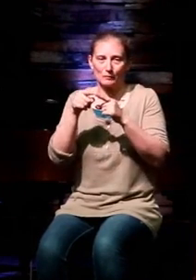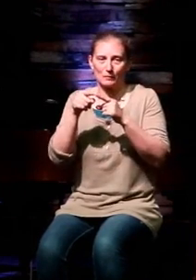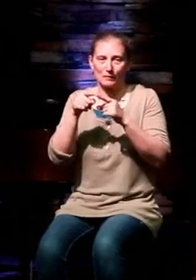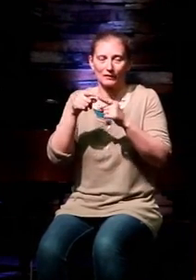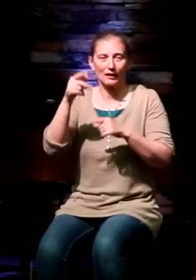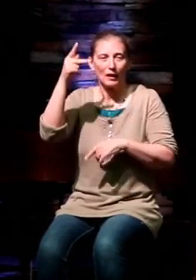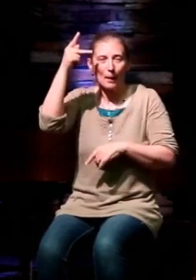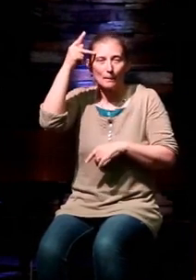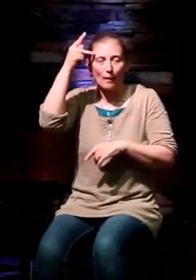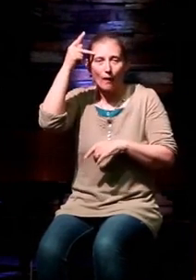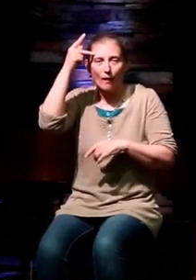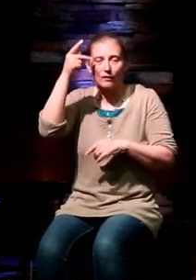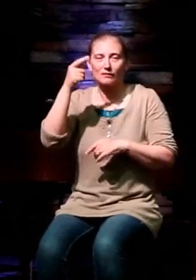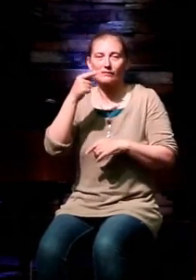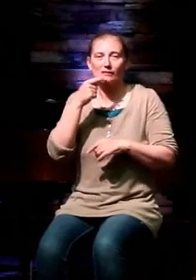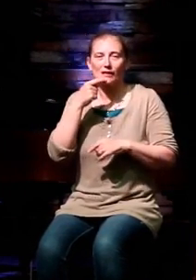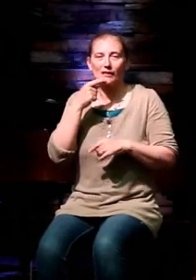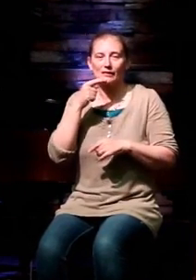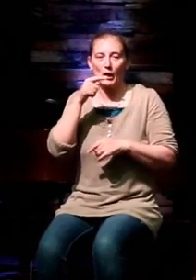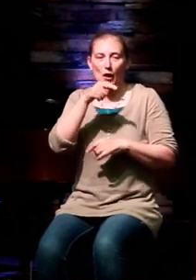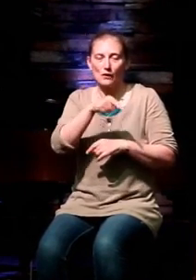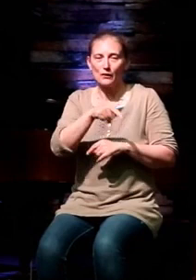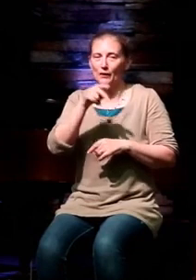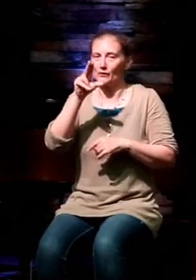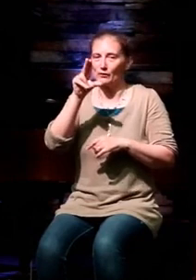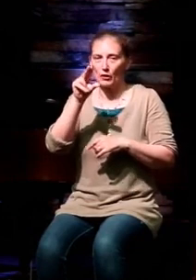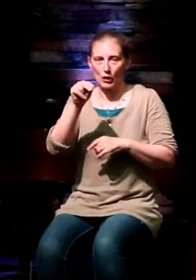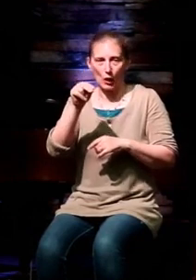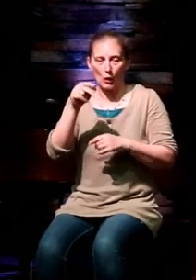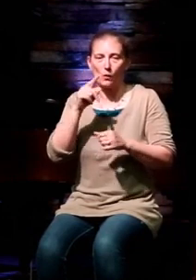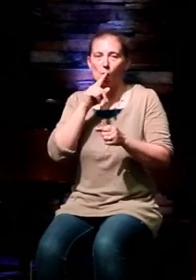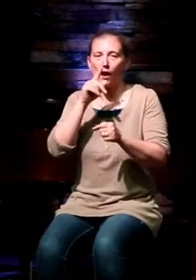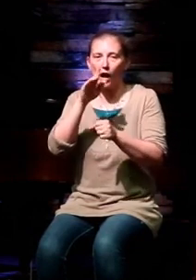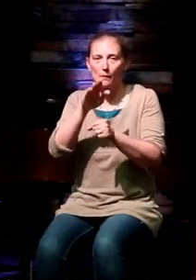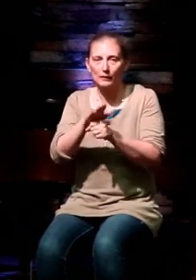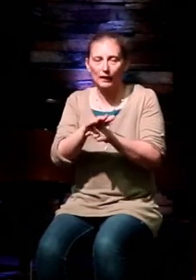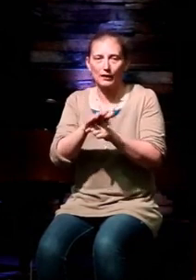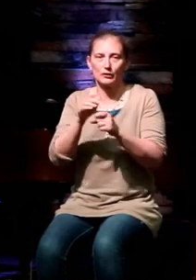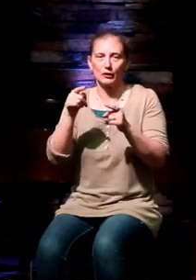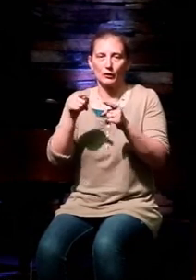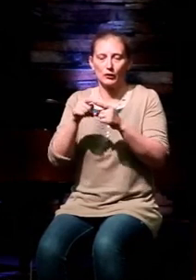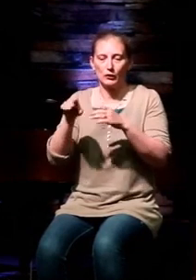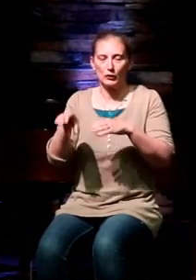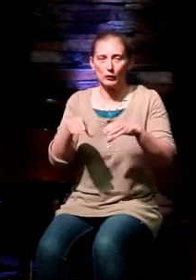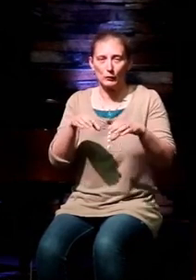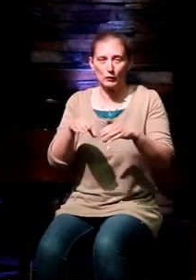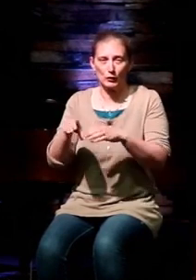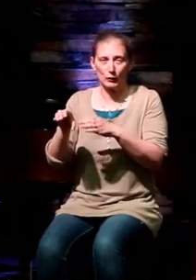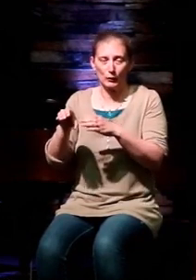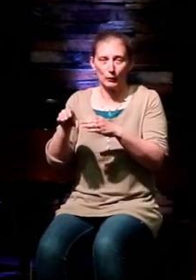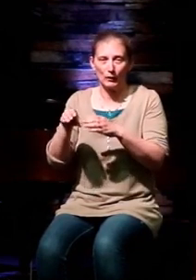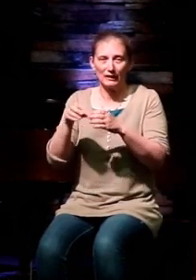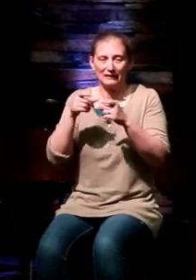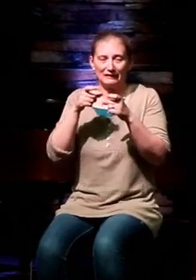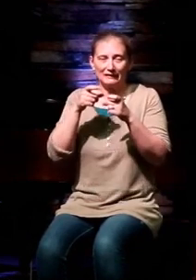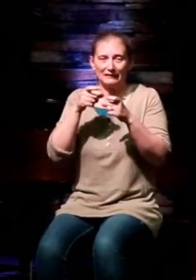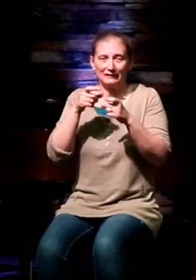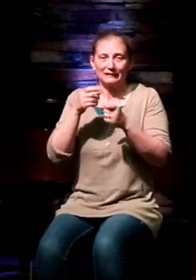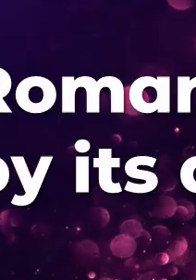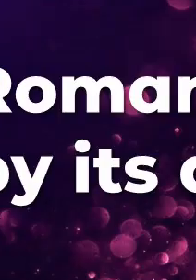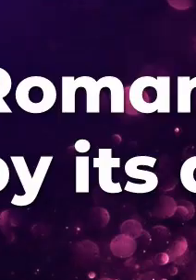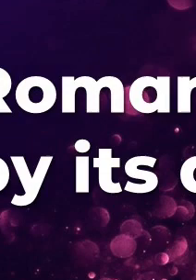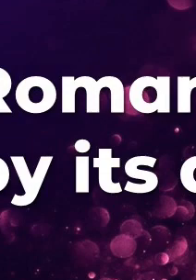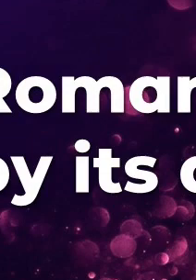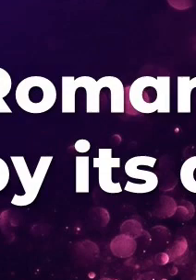no obligation to do what your sinful nature urges you to do. And look what he says in the next verse, verse